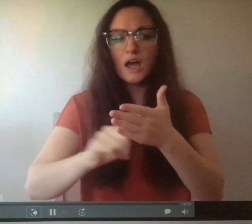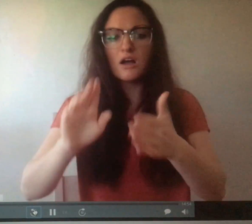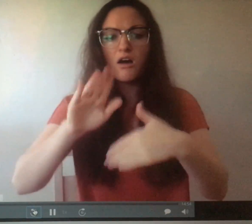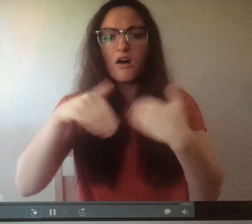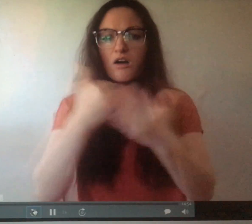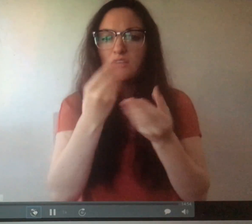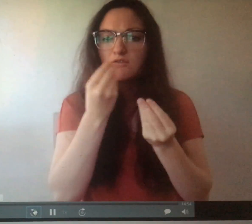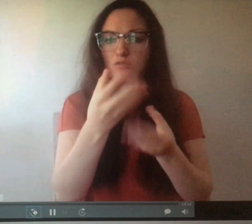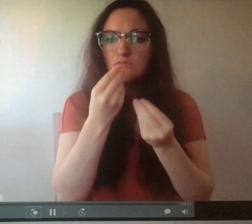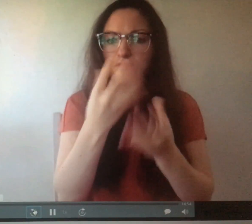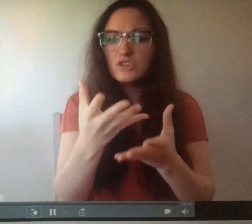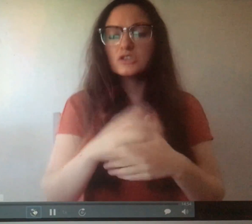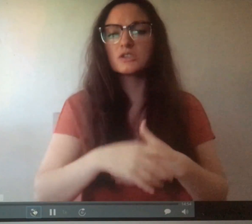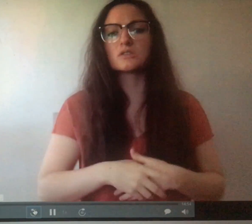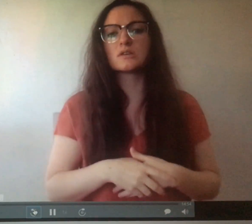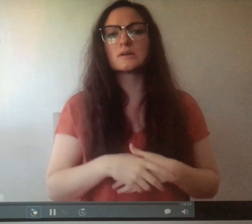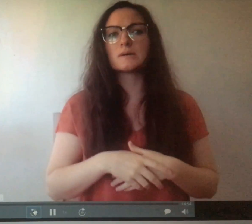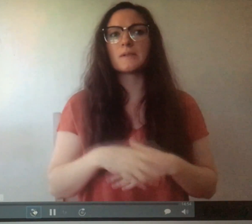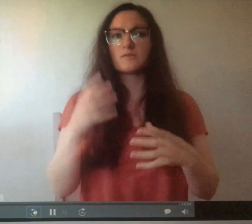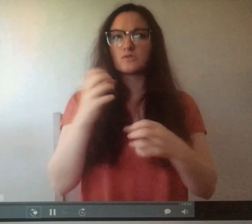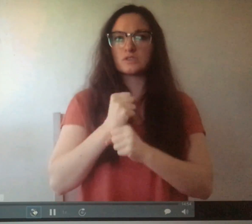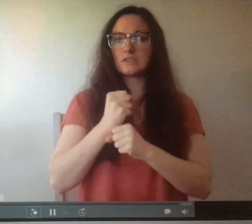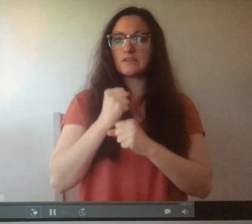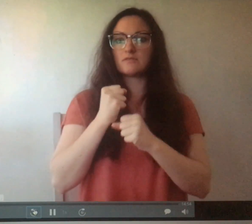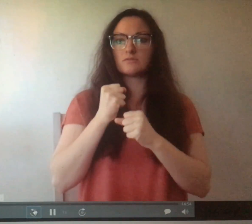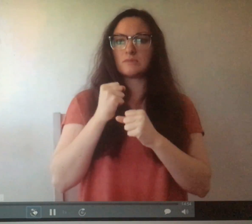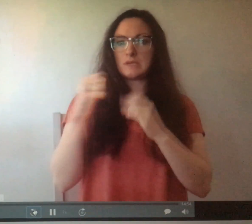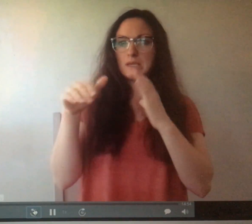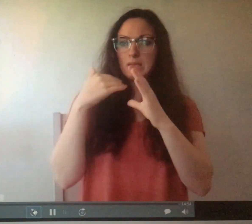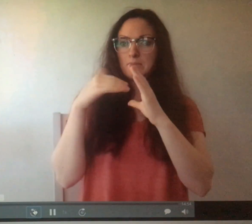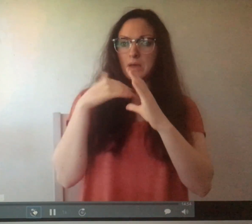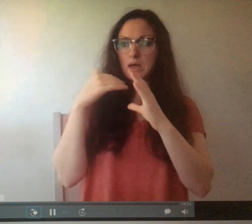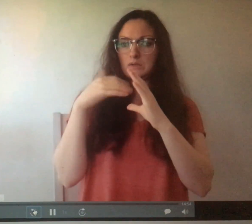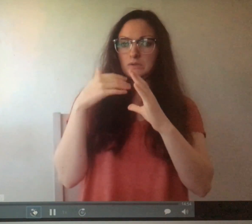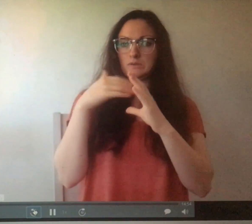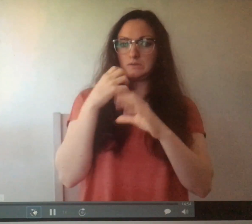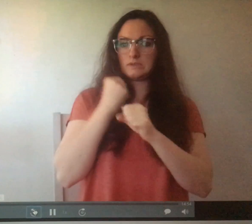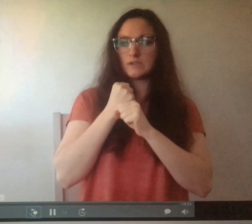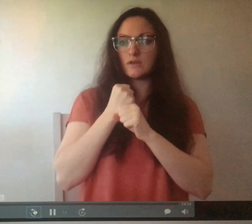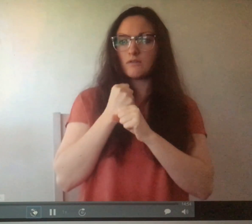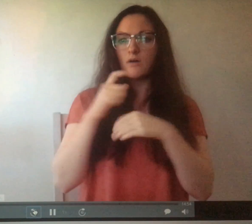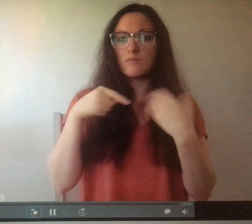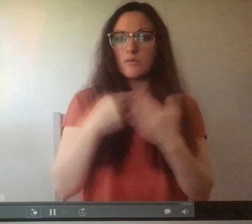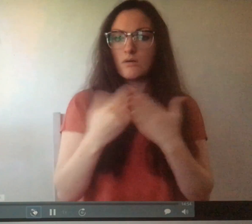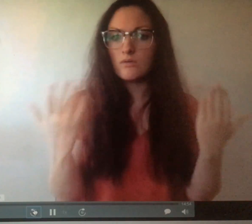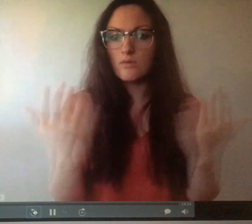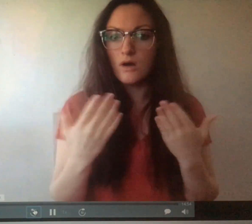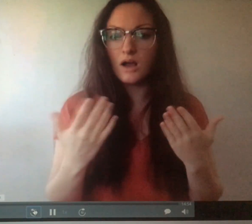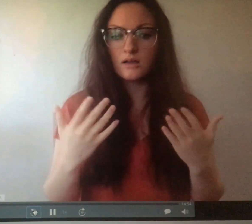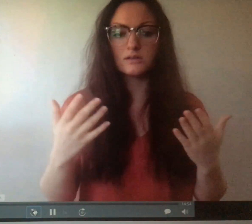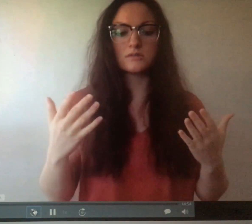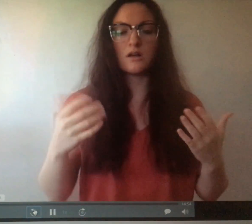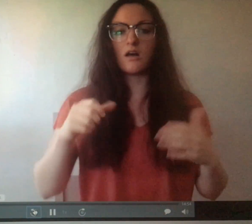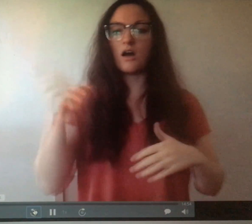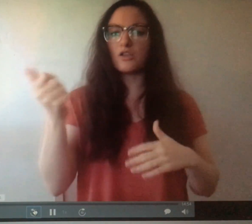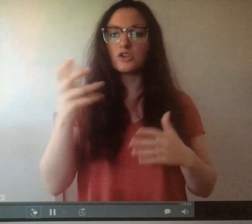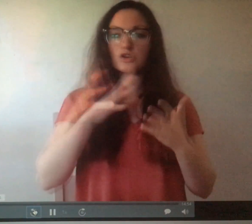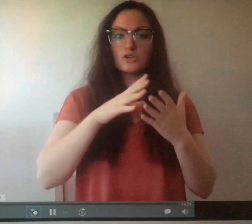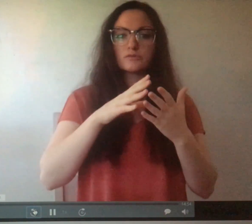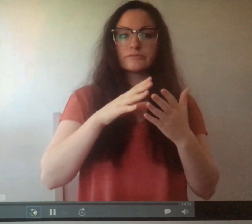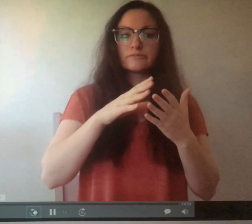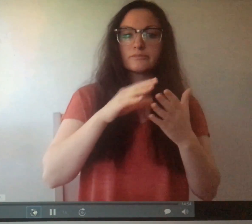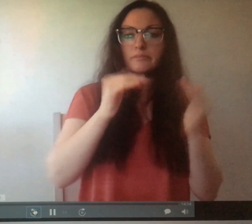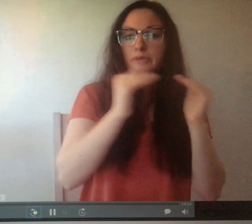concerned and upset that classmates had been bragging to them that they had advanced copies of the